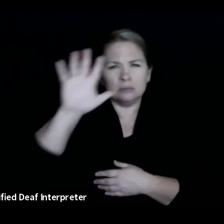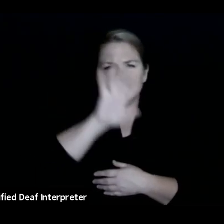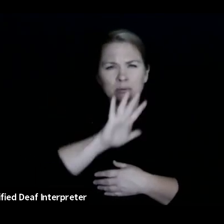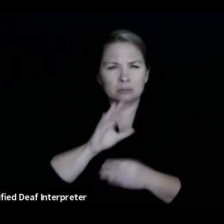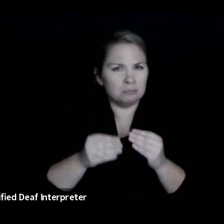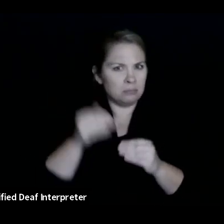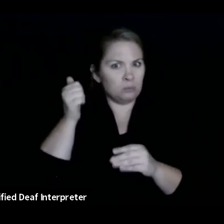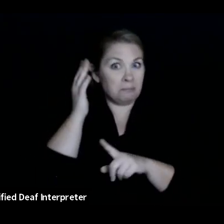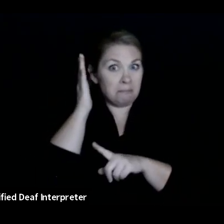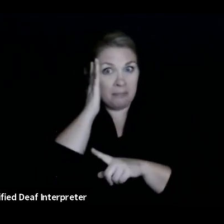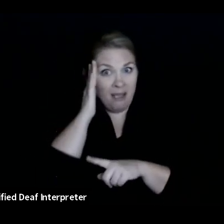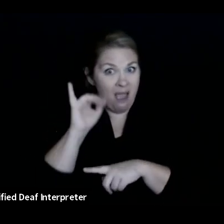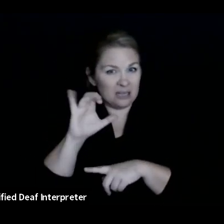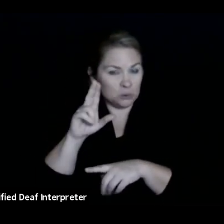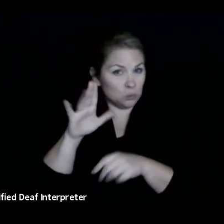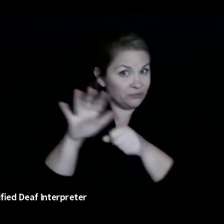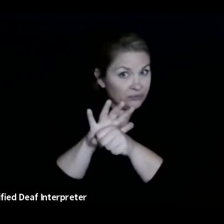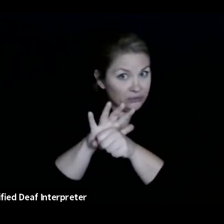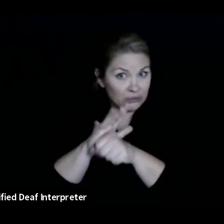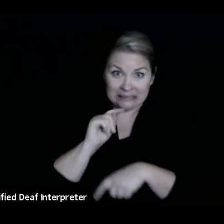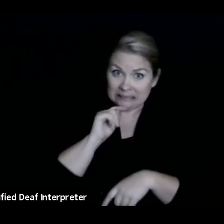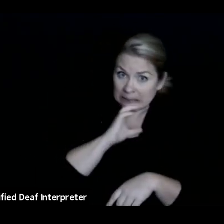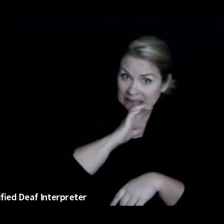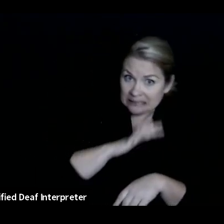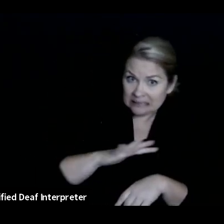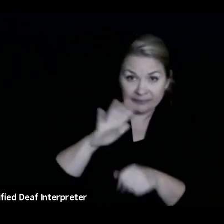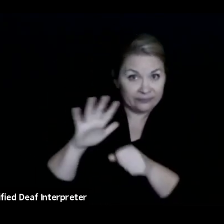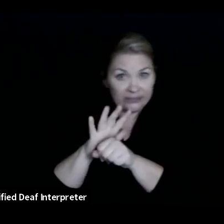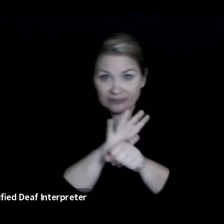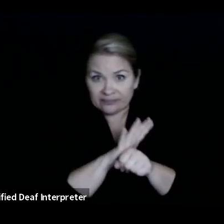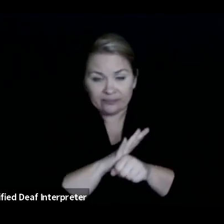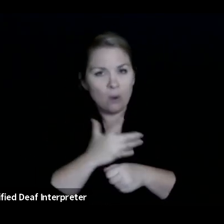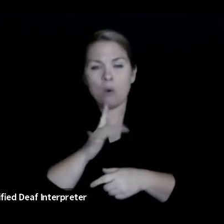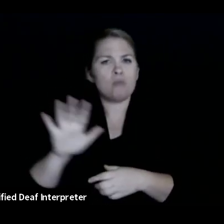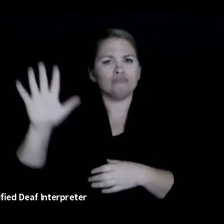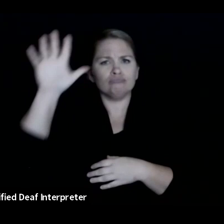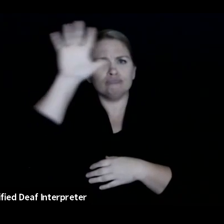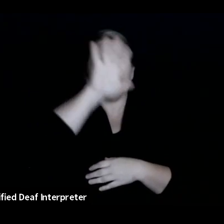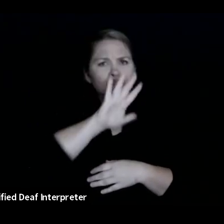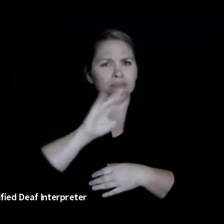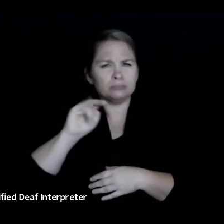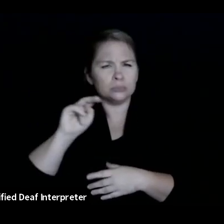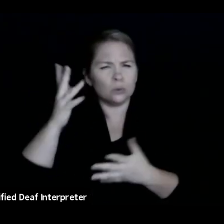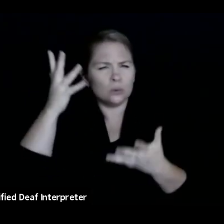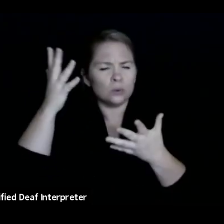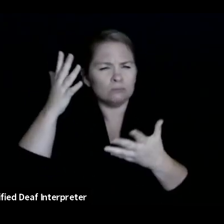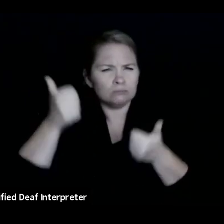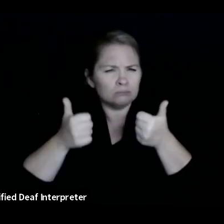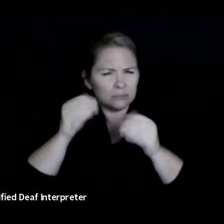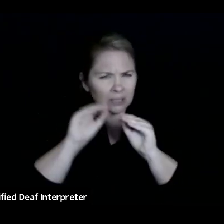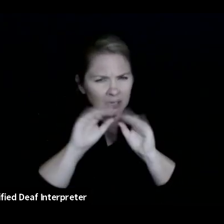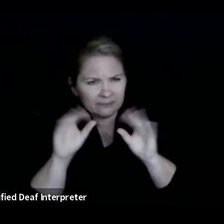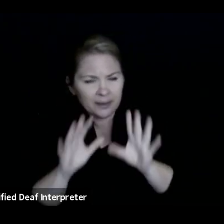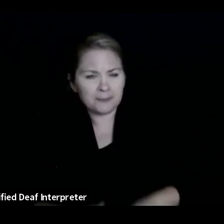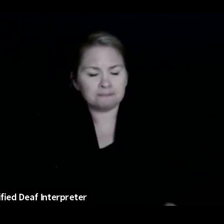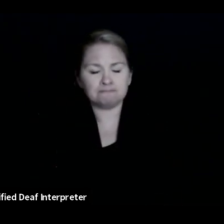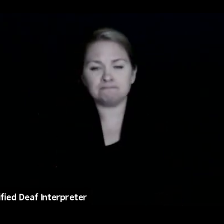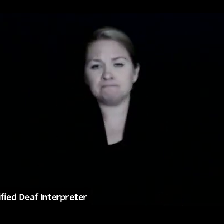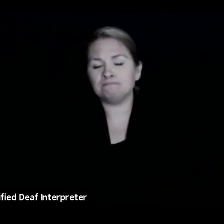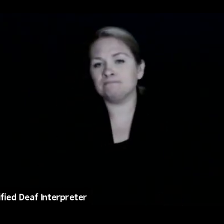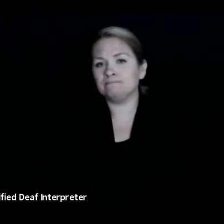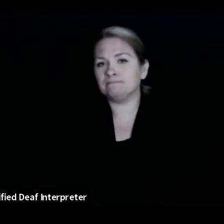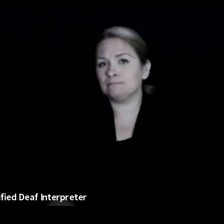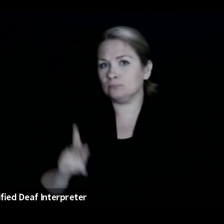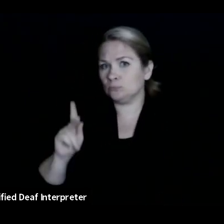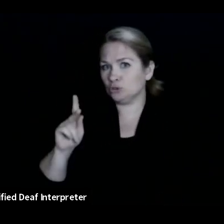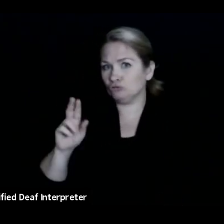Minnesota for ICU care? Certainly, the metro area tends to